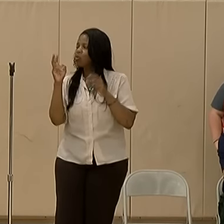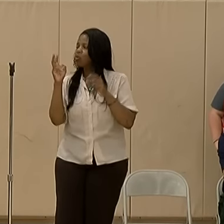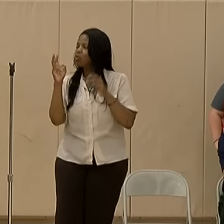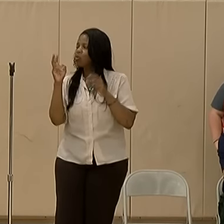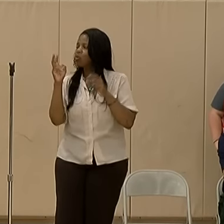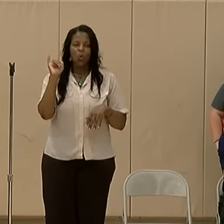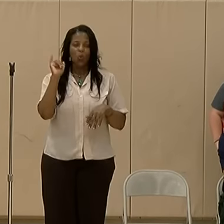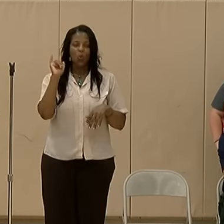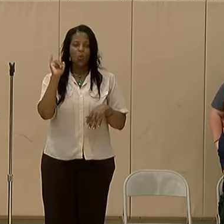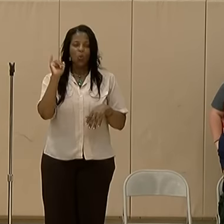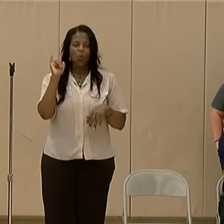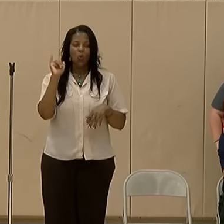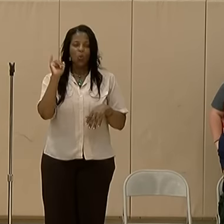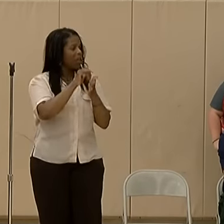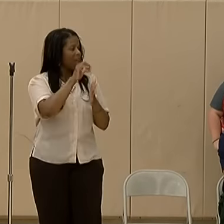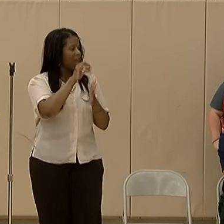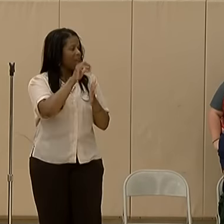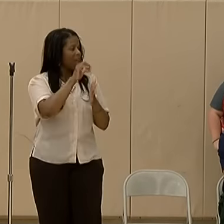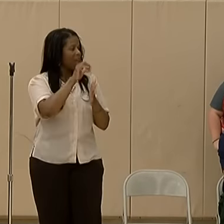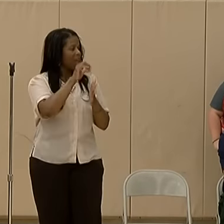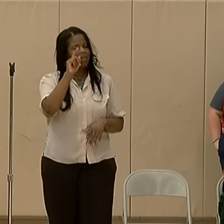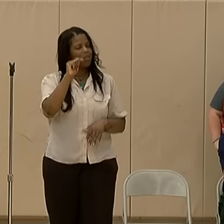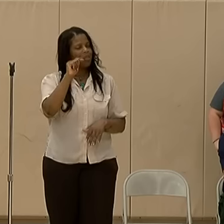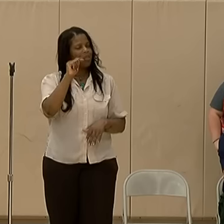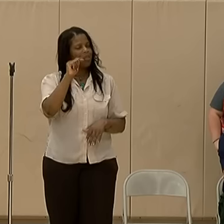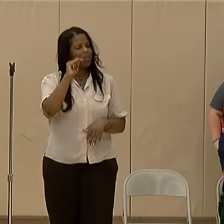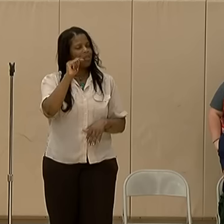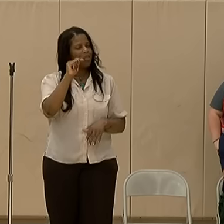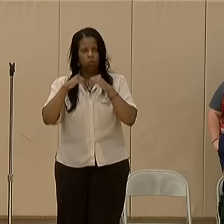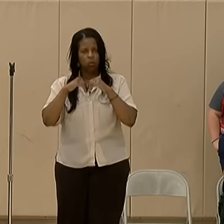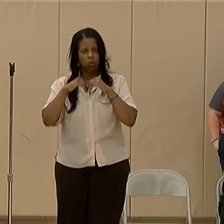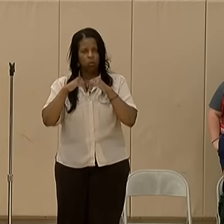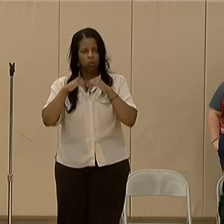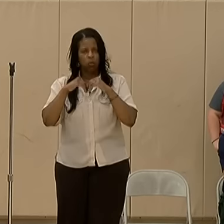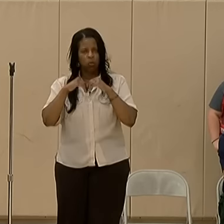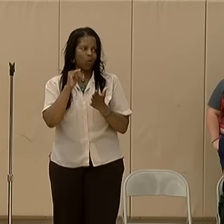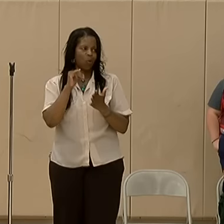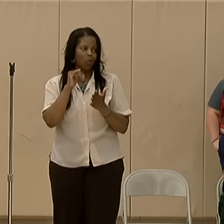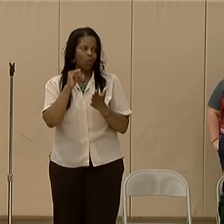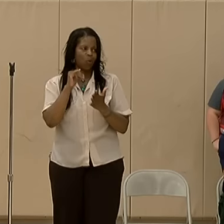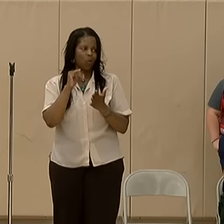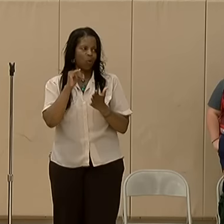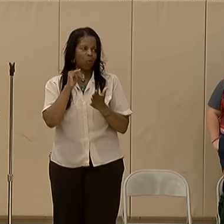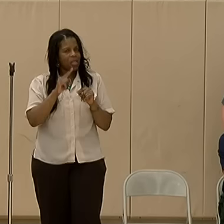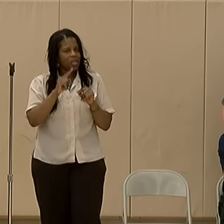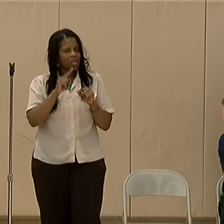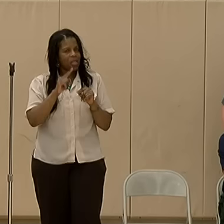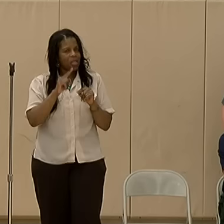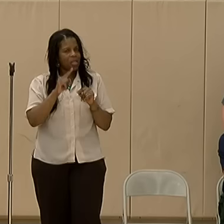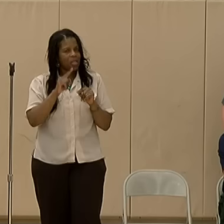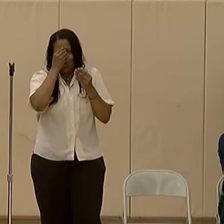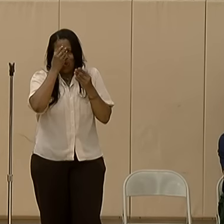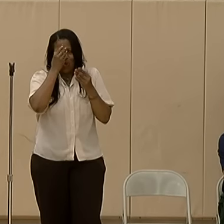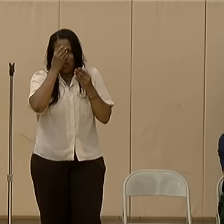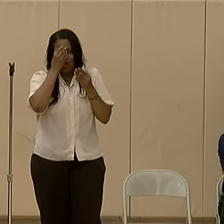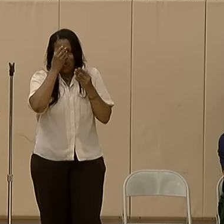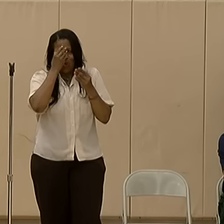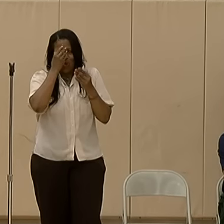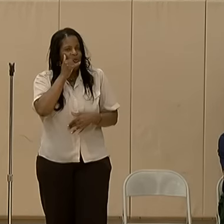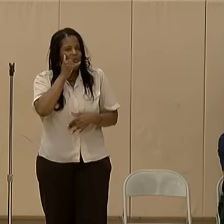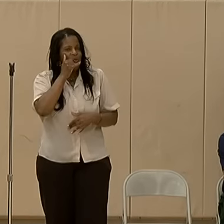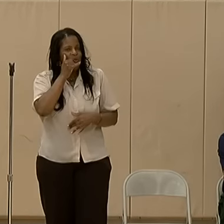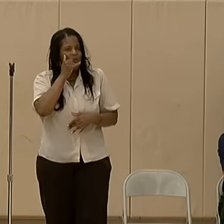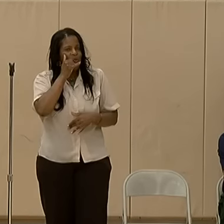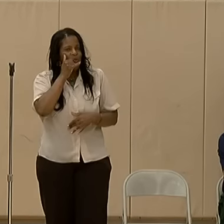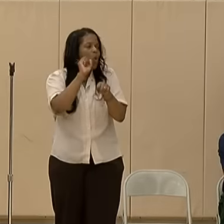realize AT&T cell phones are down. If you have that, we can't put out a ready Kern through that. But we'll work through these